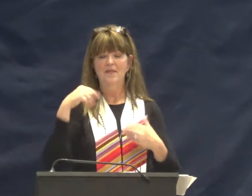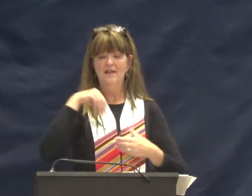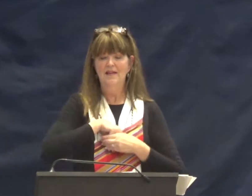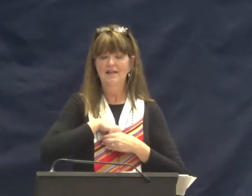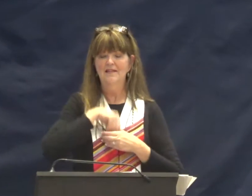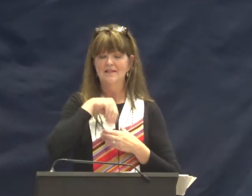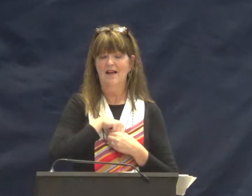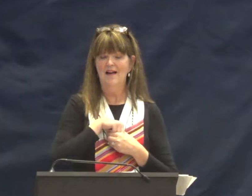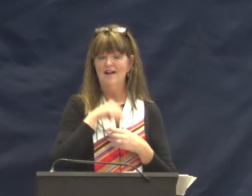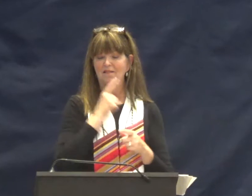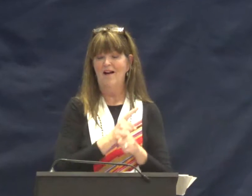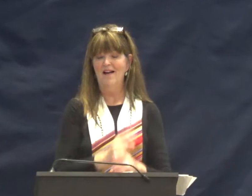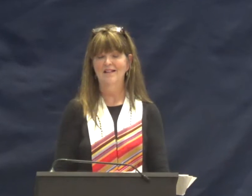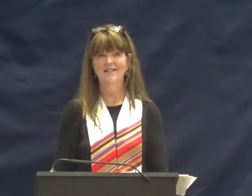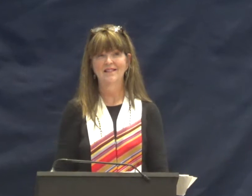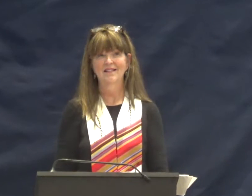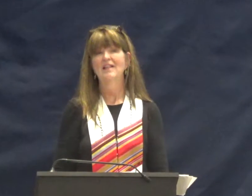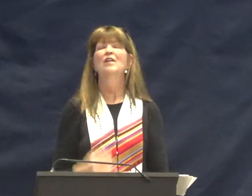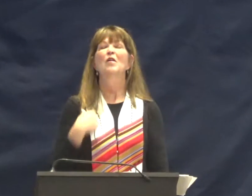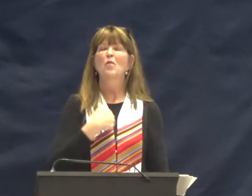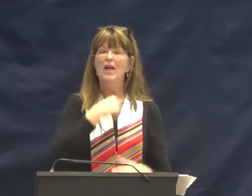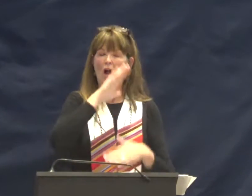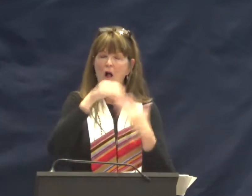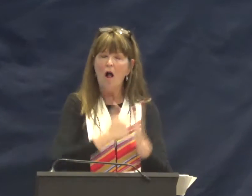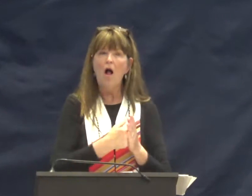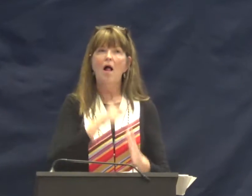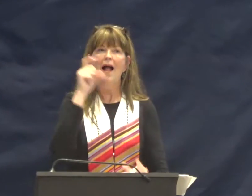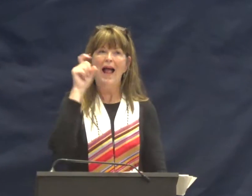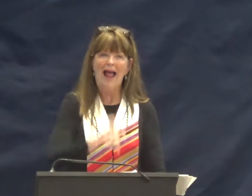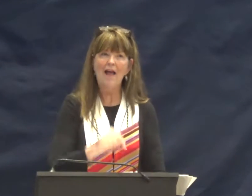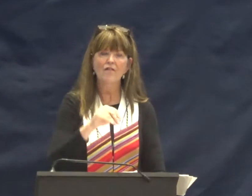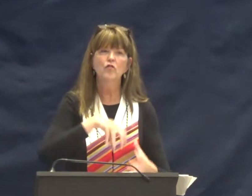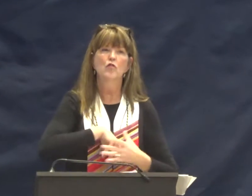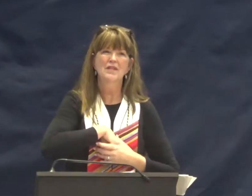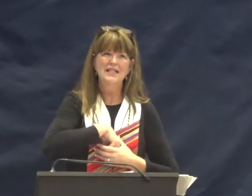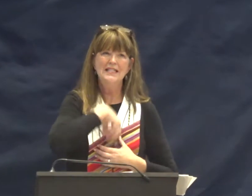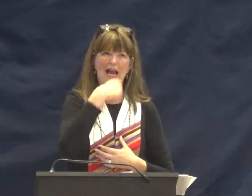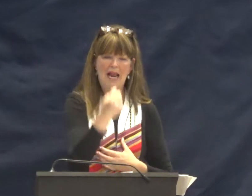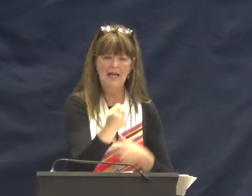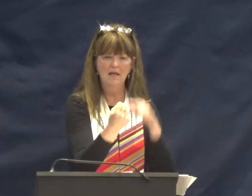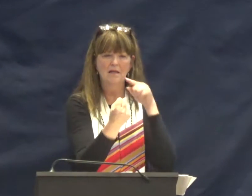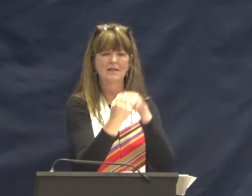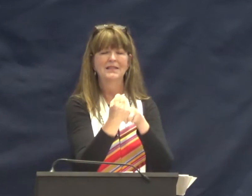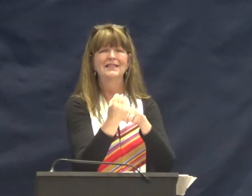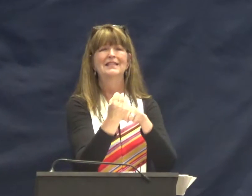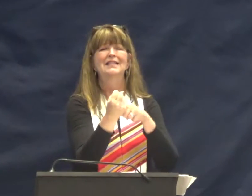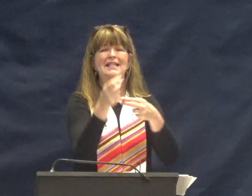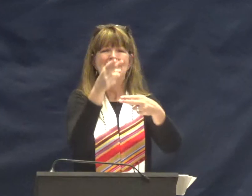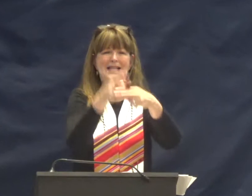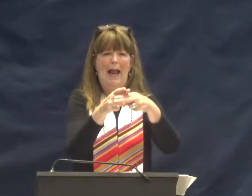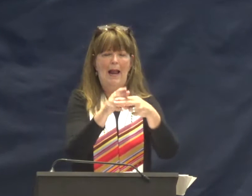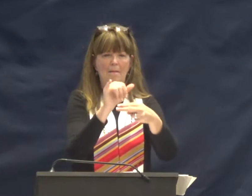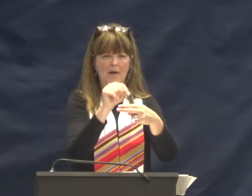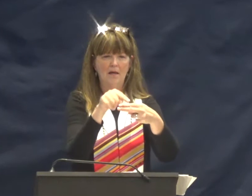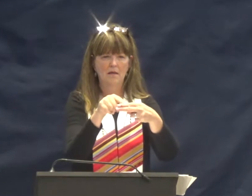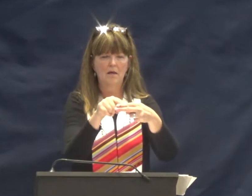We all have something inside of ourselves, right? We all have to take that out, name it,